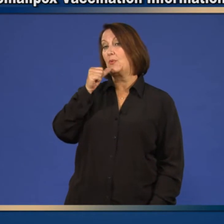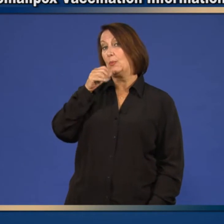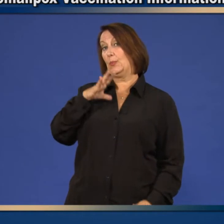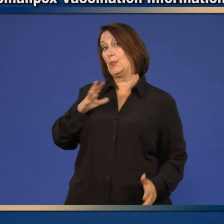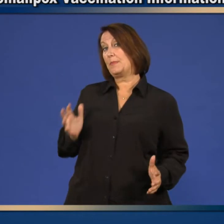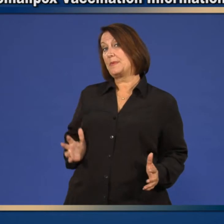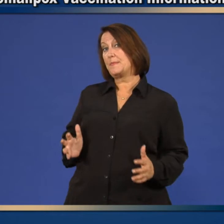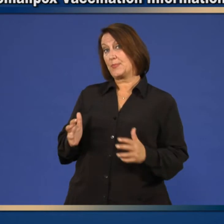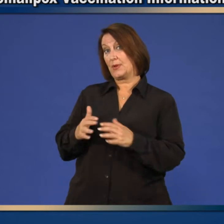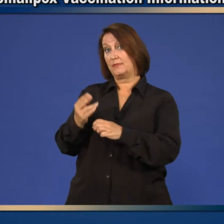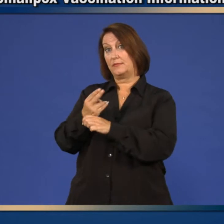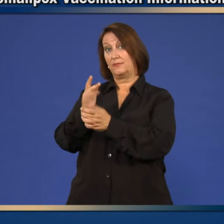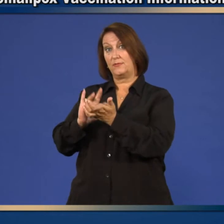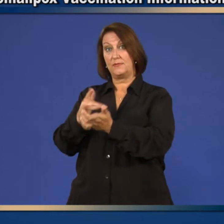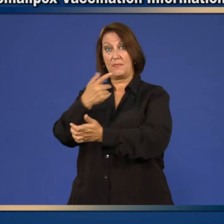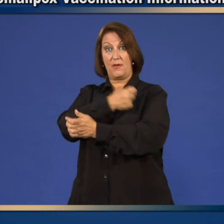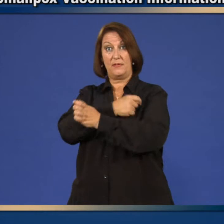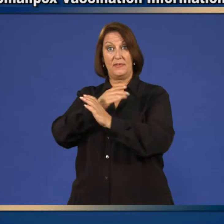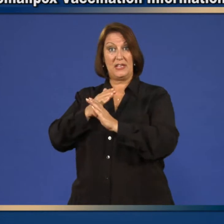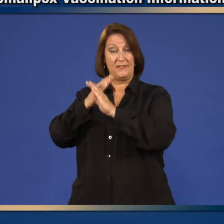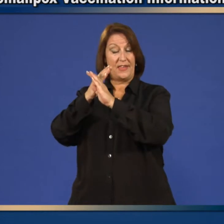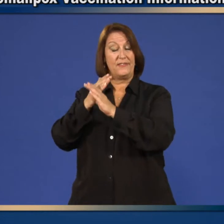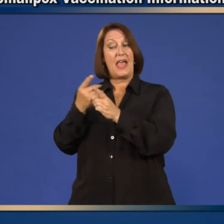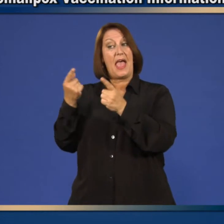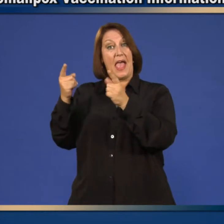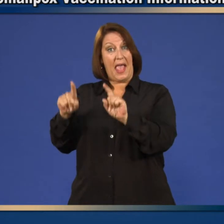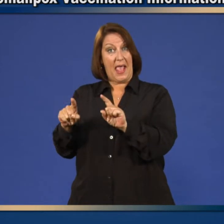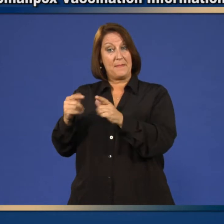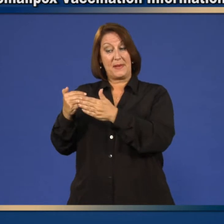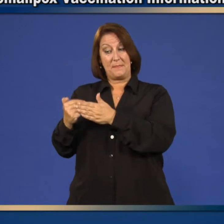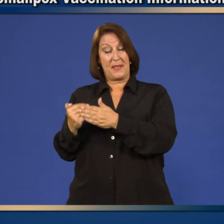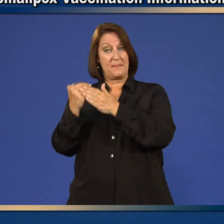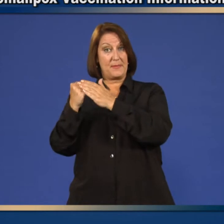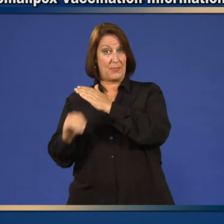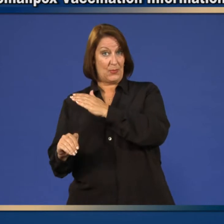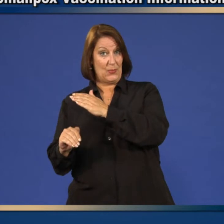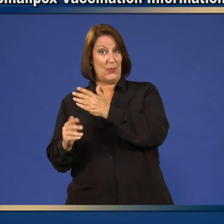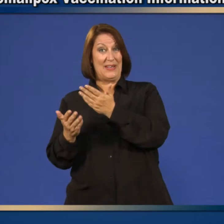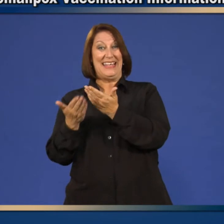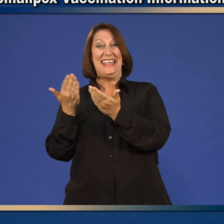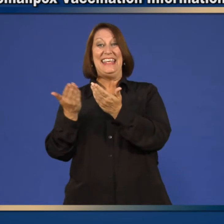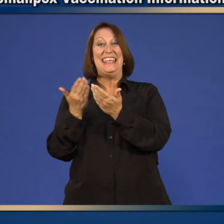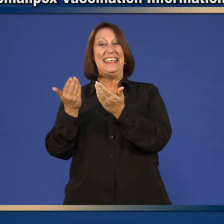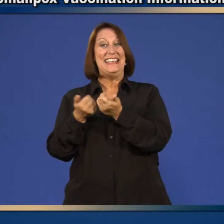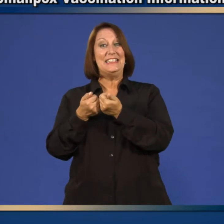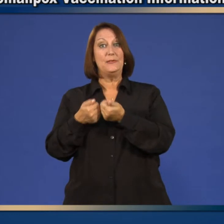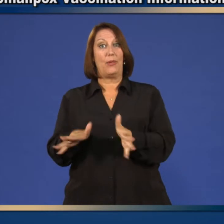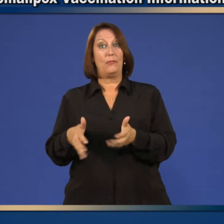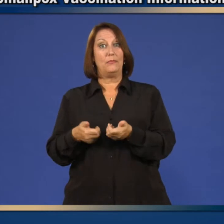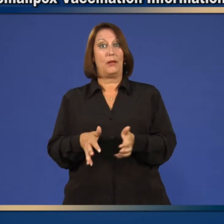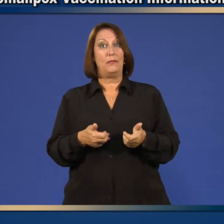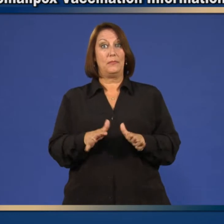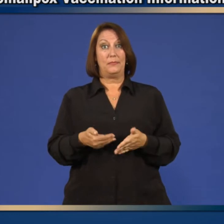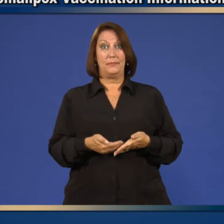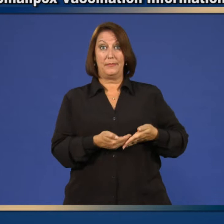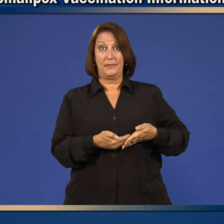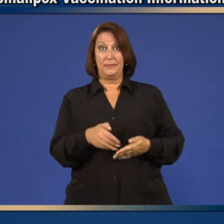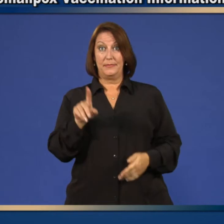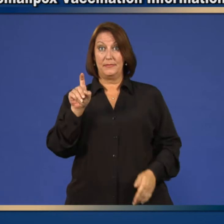Are pregnant women who receive the smallpox vaccine more likely than other pregnant women to have a